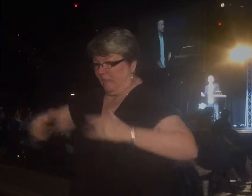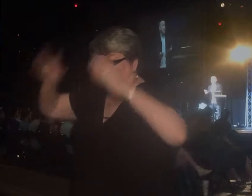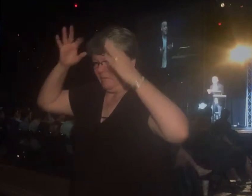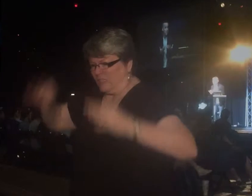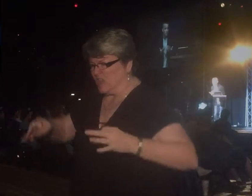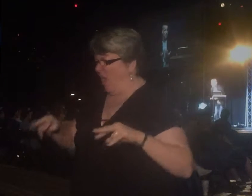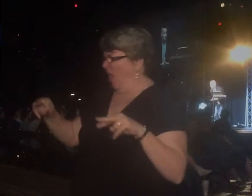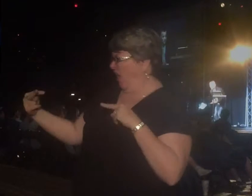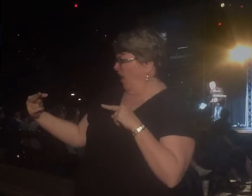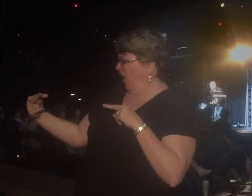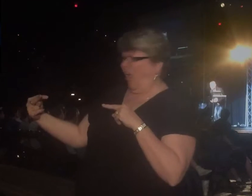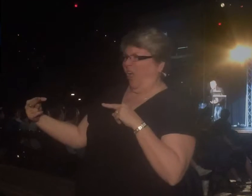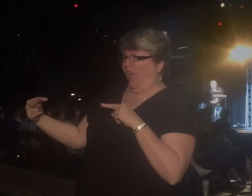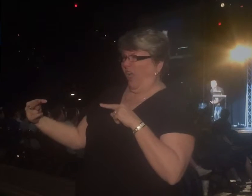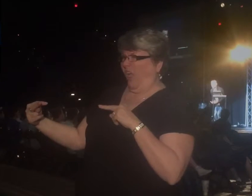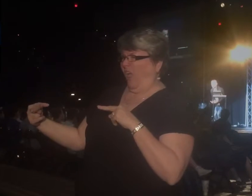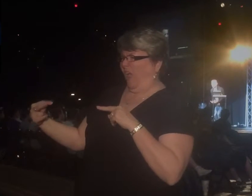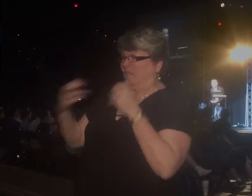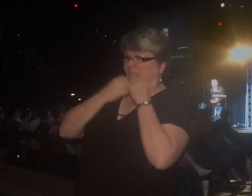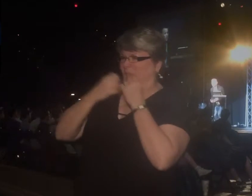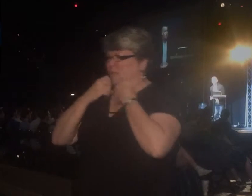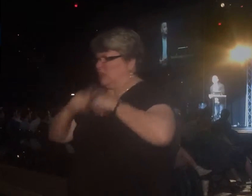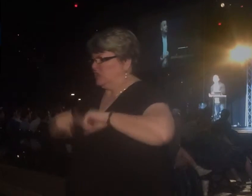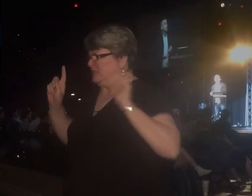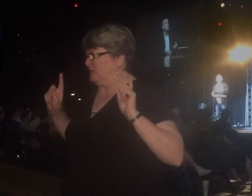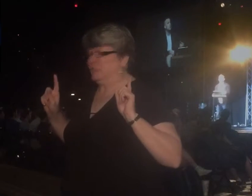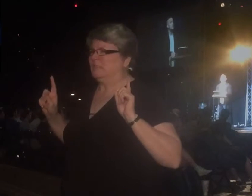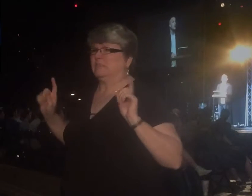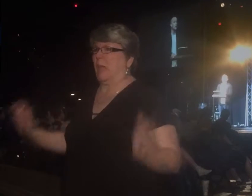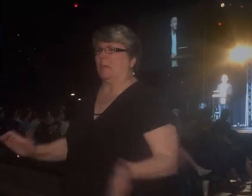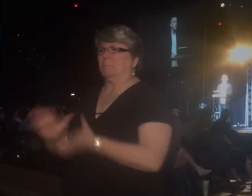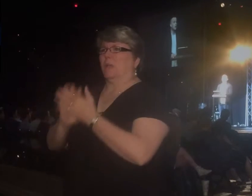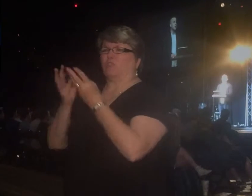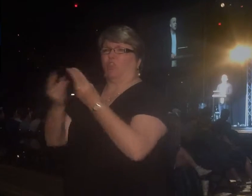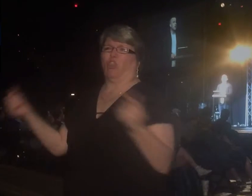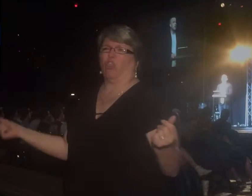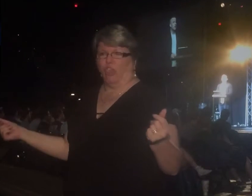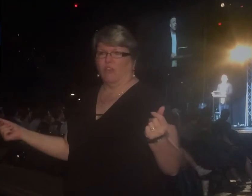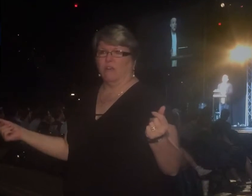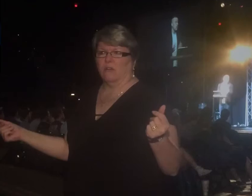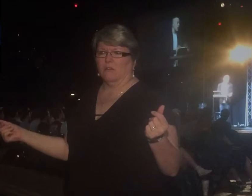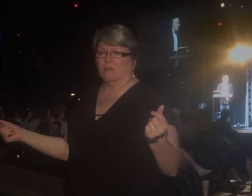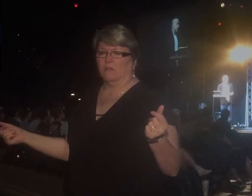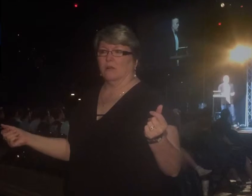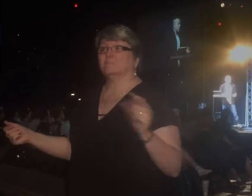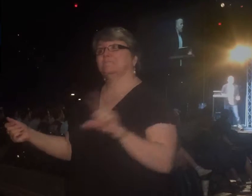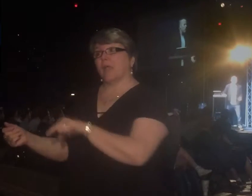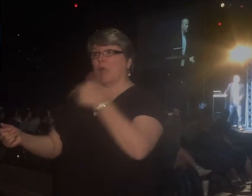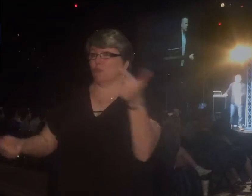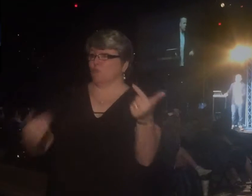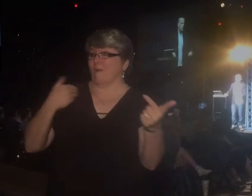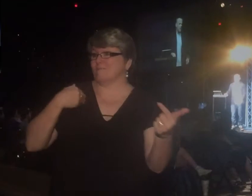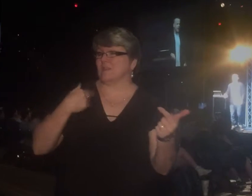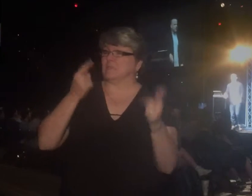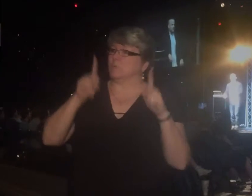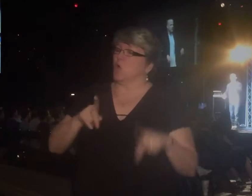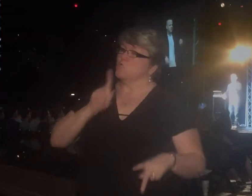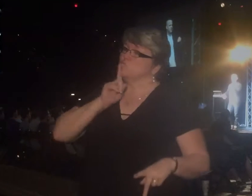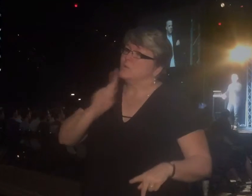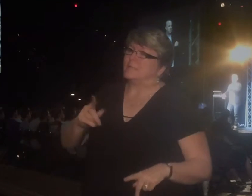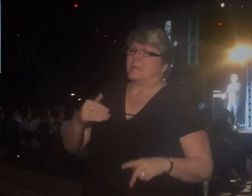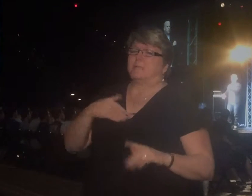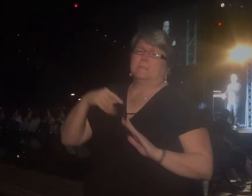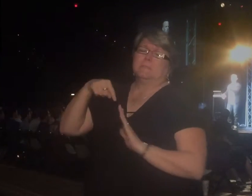they realize they have a very different set of values, and those marriages come apart. Or then on the other side, you can have someone that has